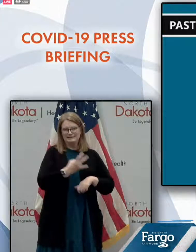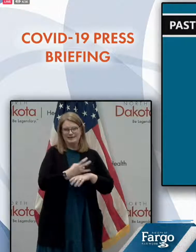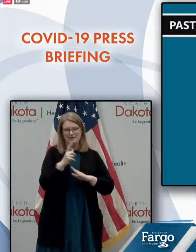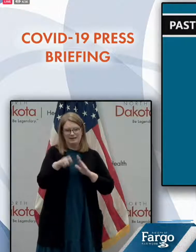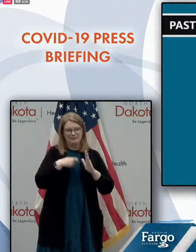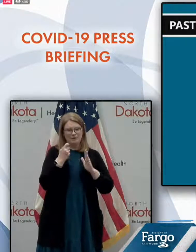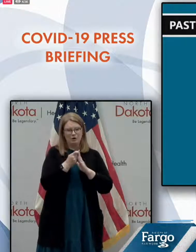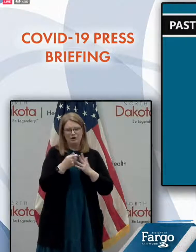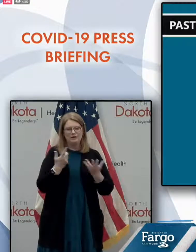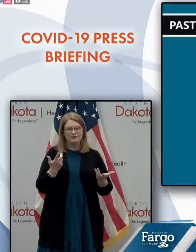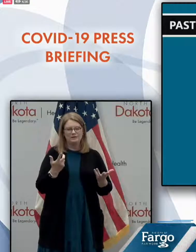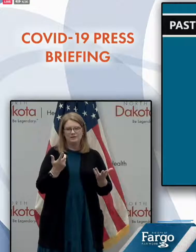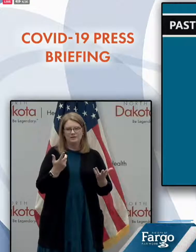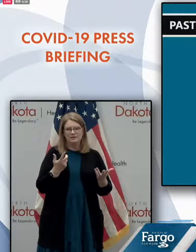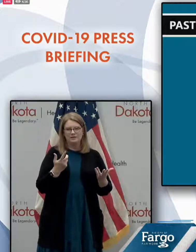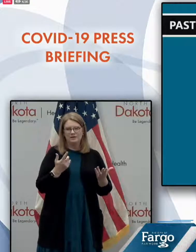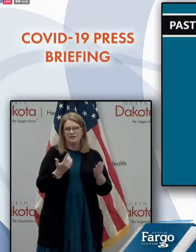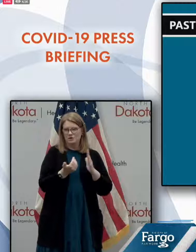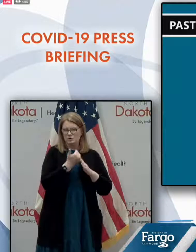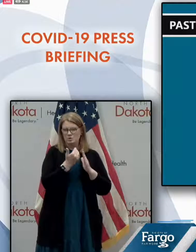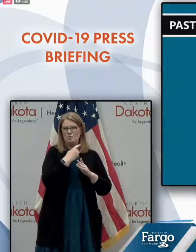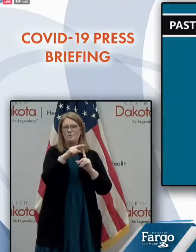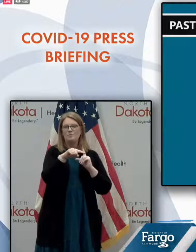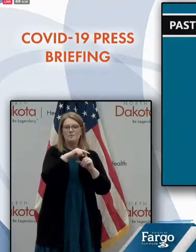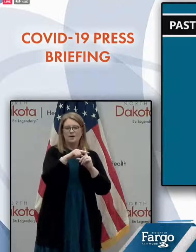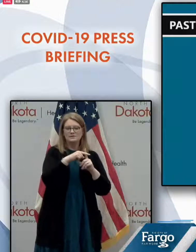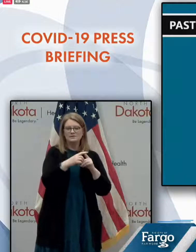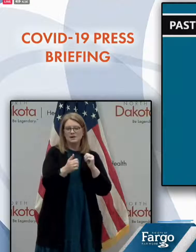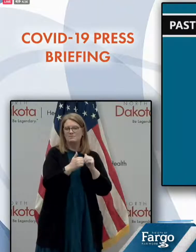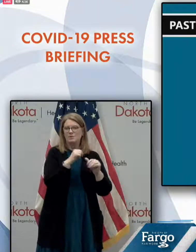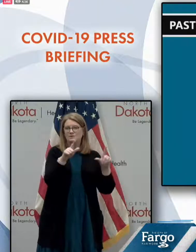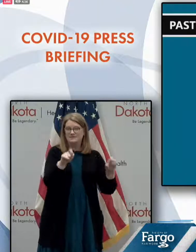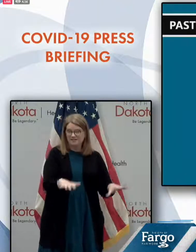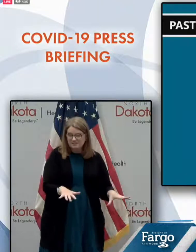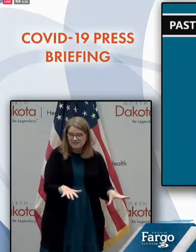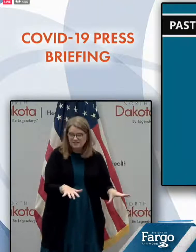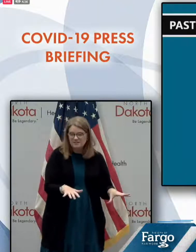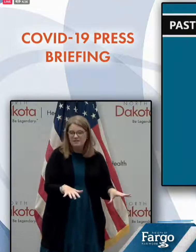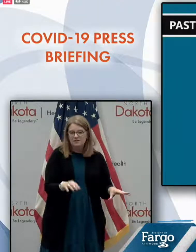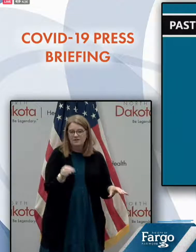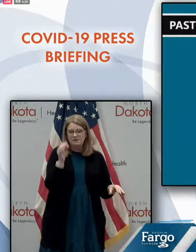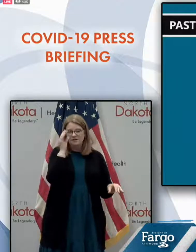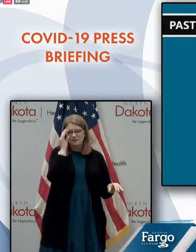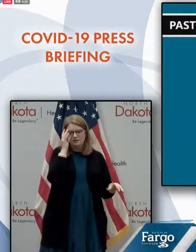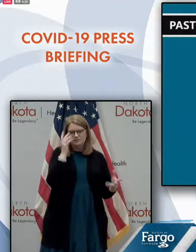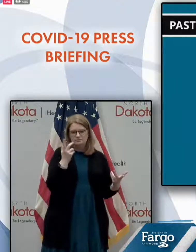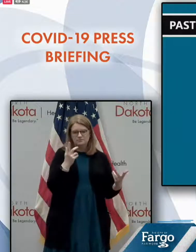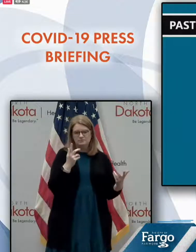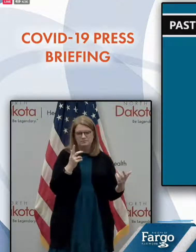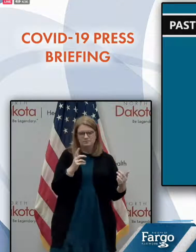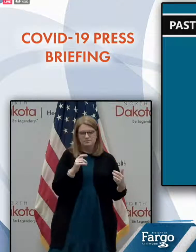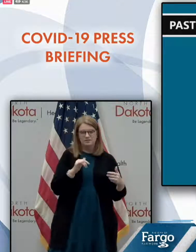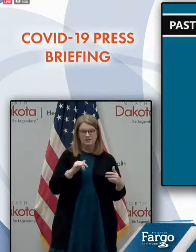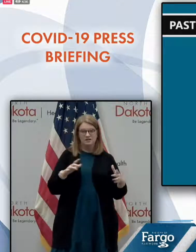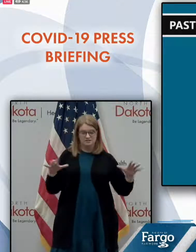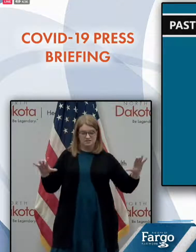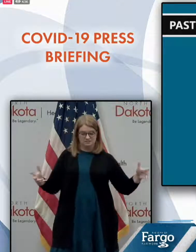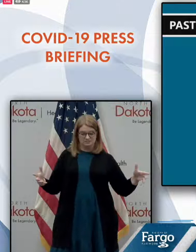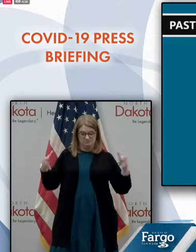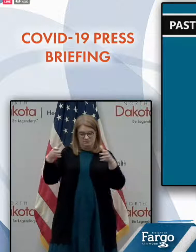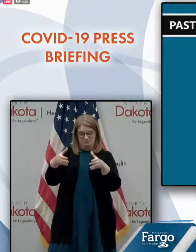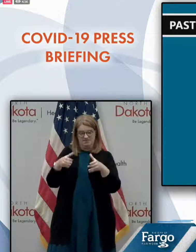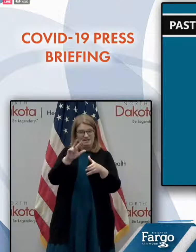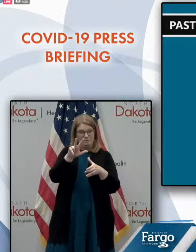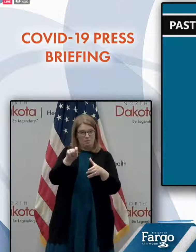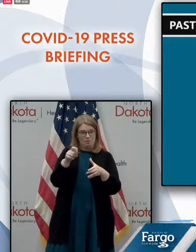been reporting in terms of new positives and most testing. And that is our rate for those is 3.1. And